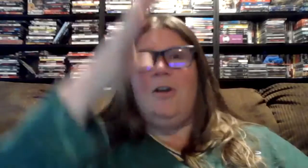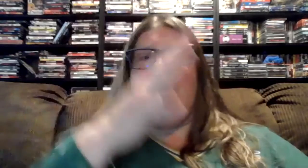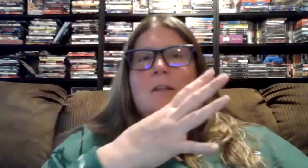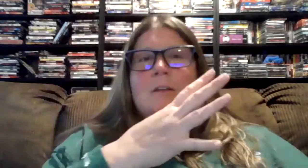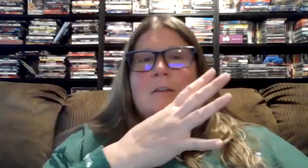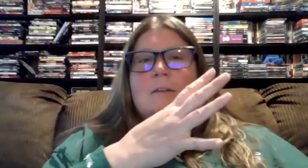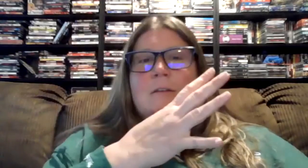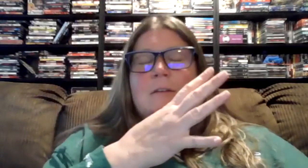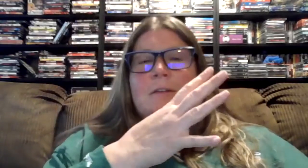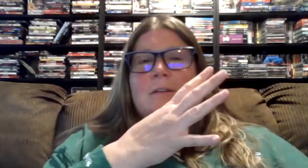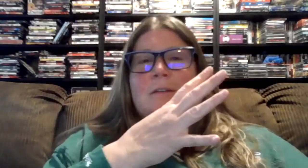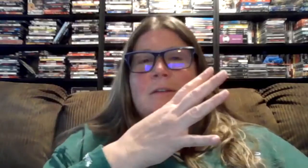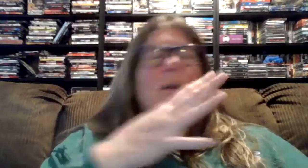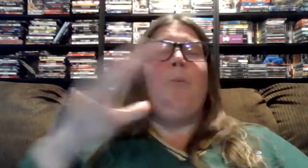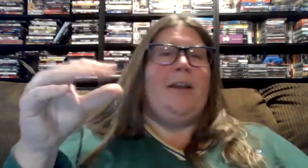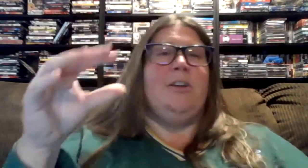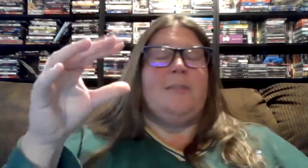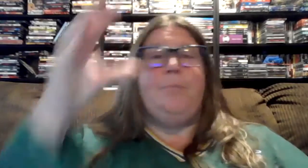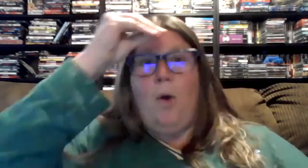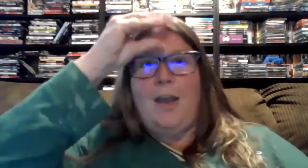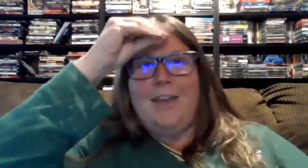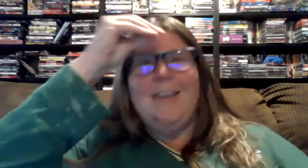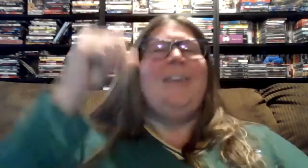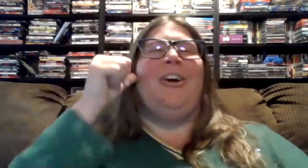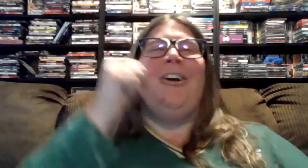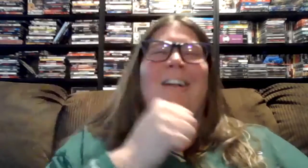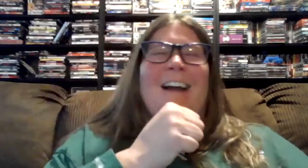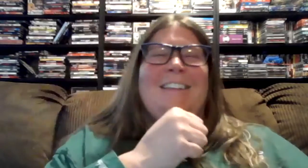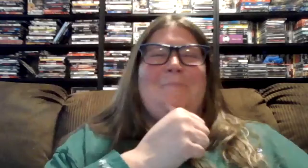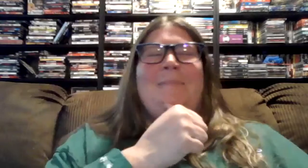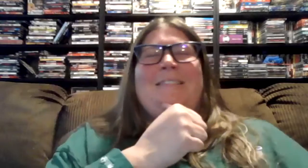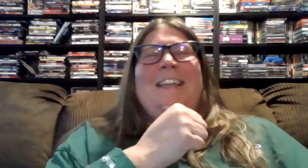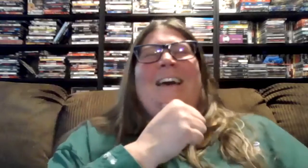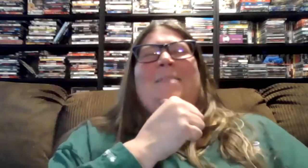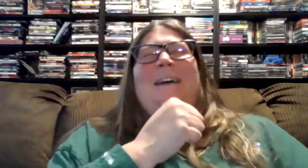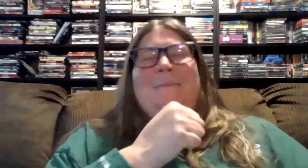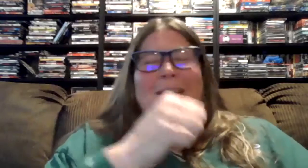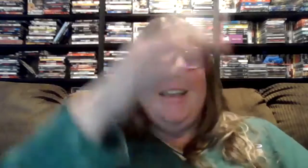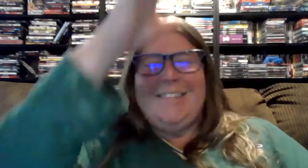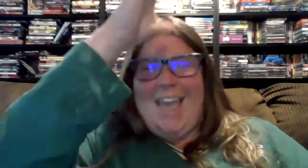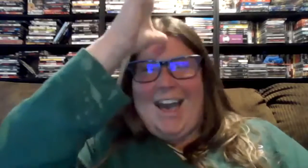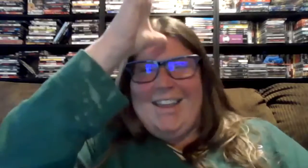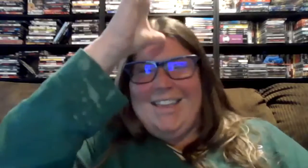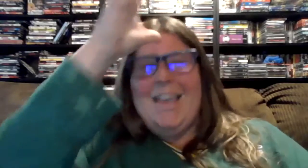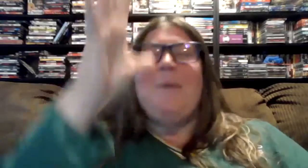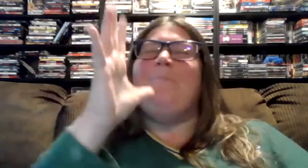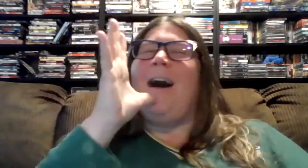girl. Oh my goodness. Boy, girl. I did my dad and mom. Dad,